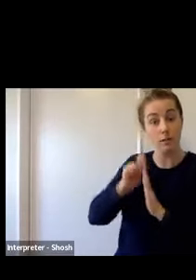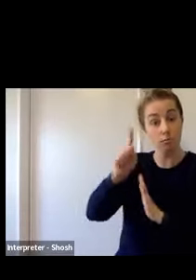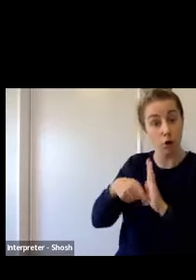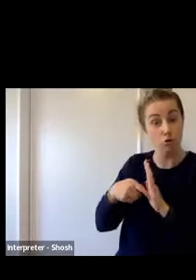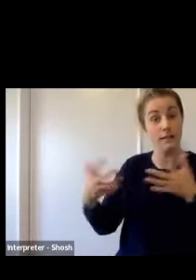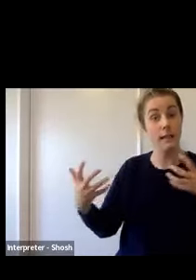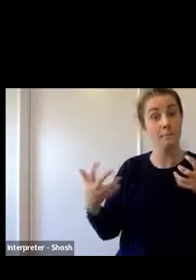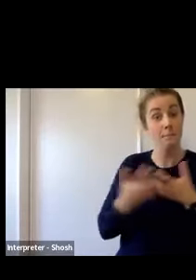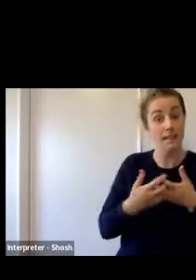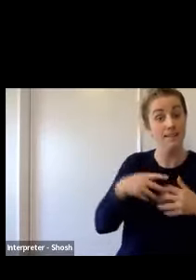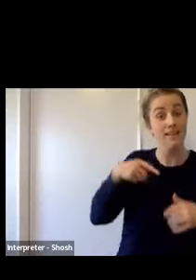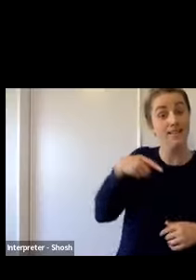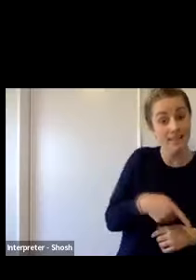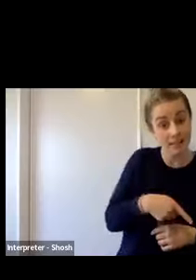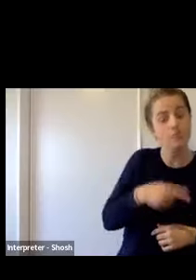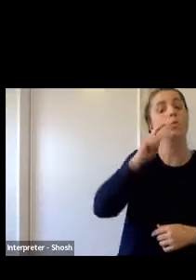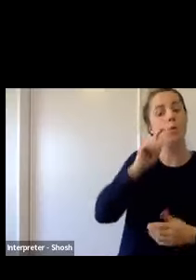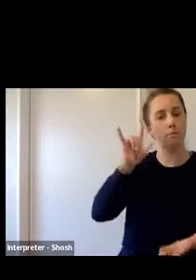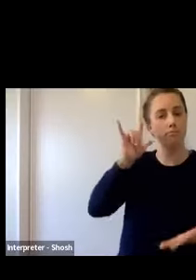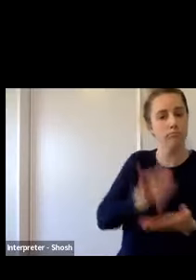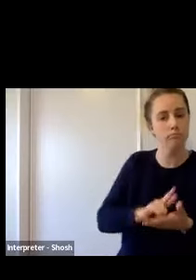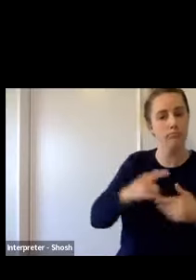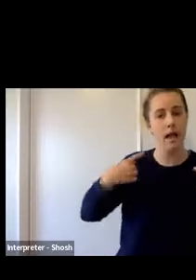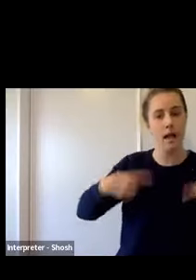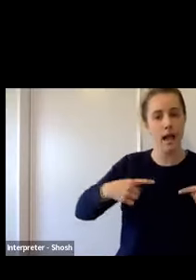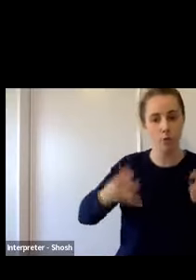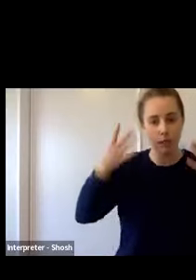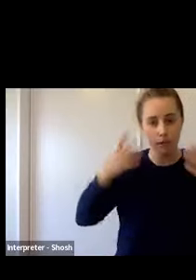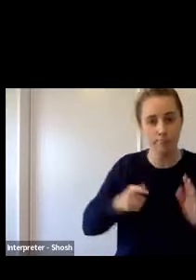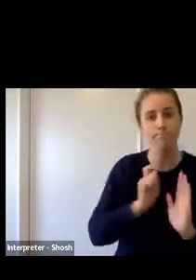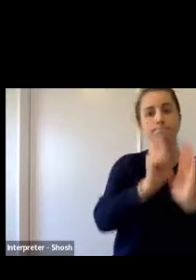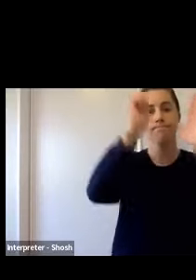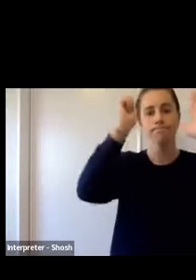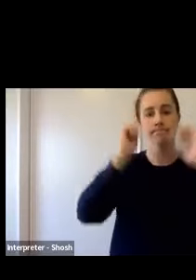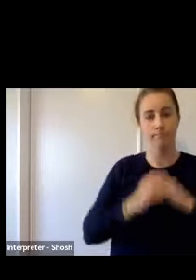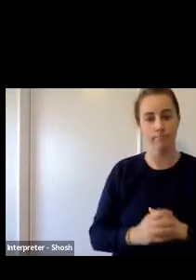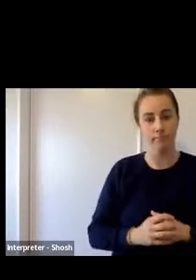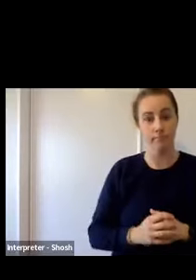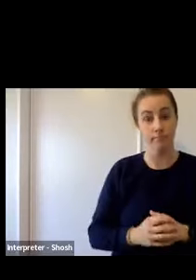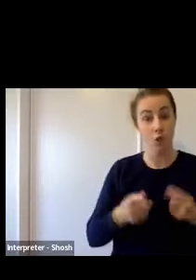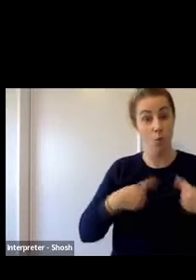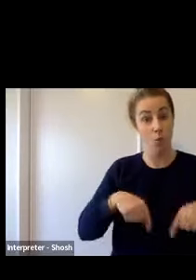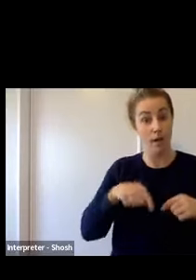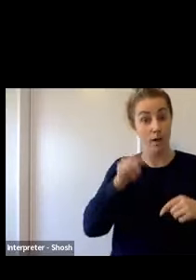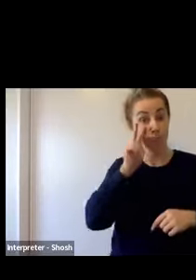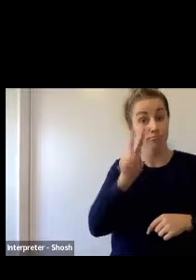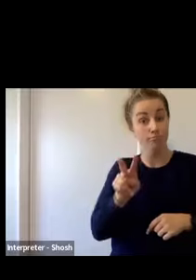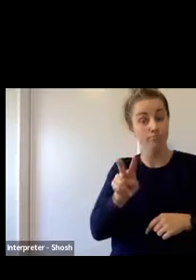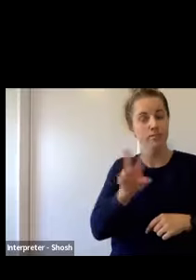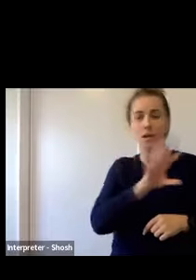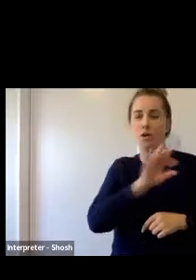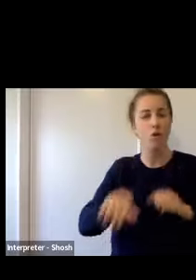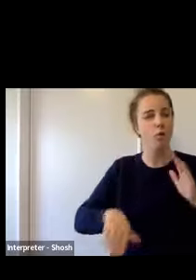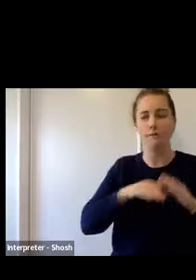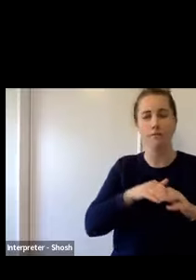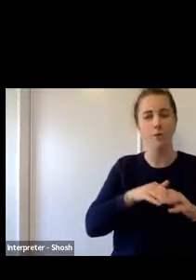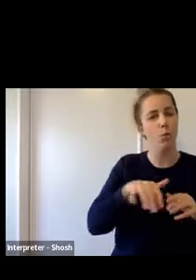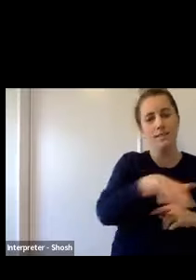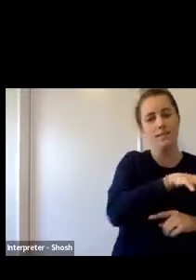these agreed targets would be granted permission to begin. We recognise that not all sectors are amenable to